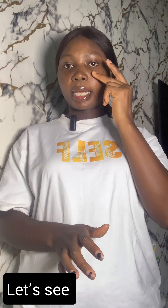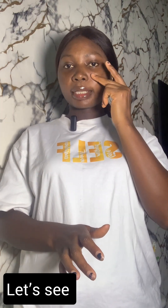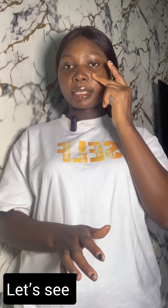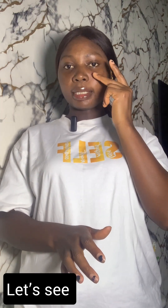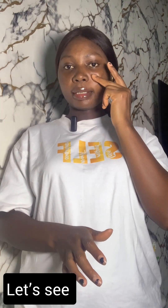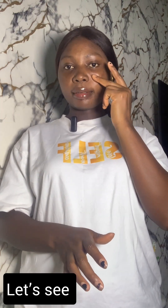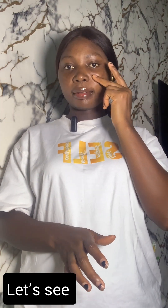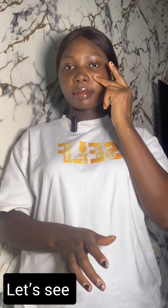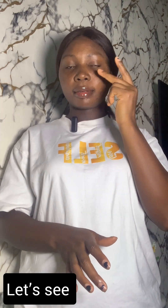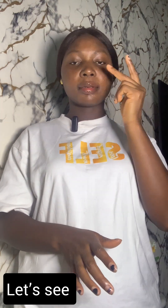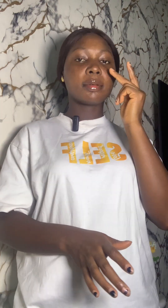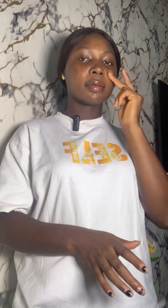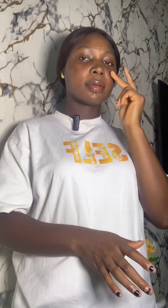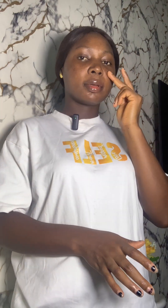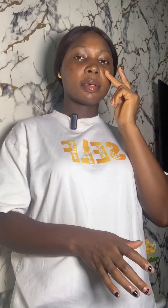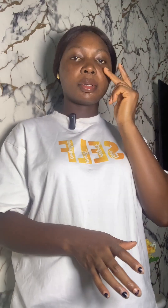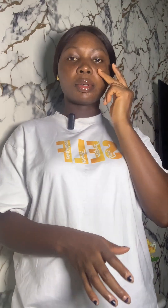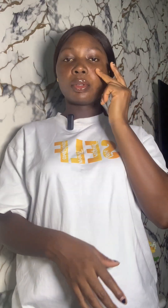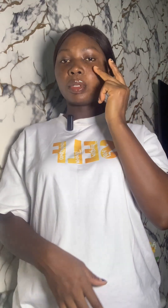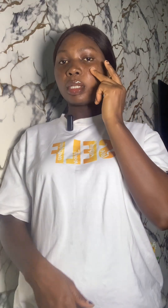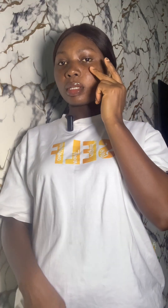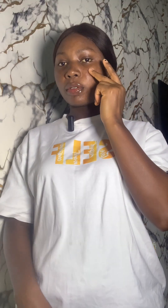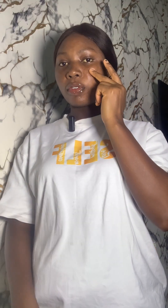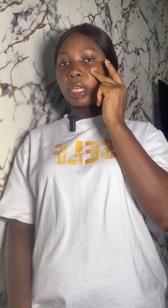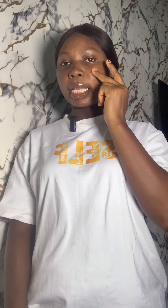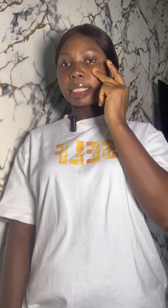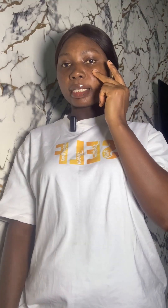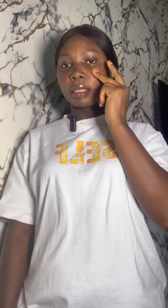let's see. You do this for let's see,